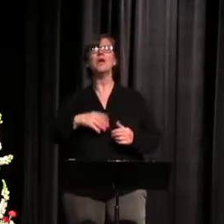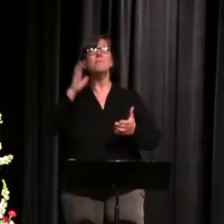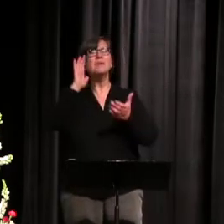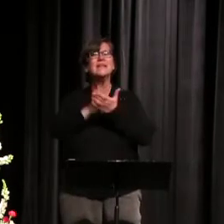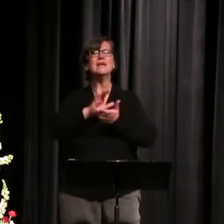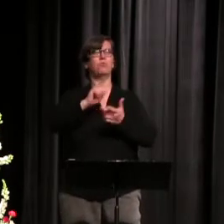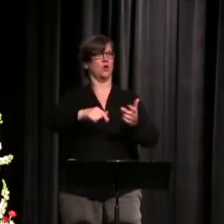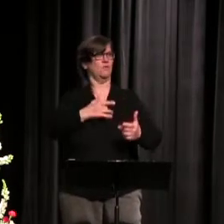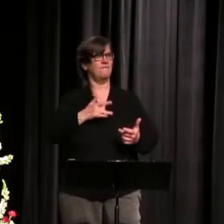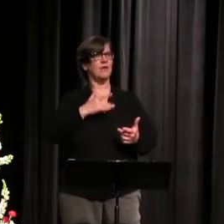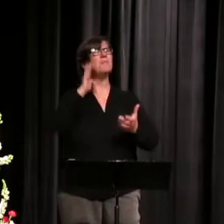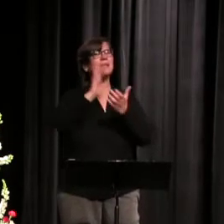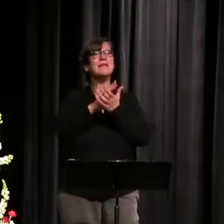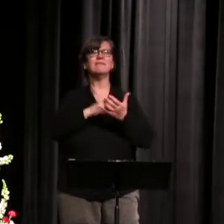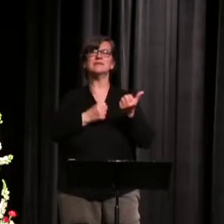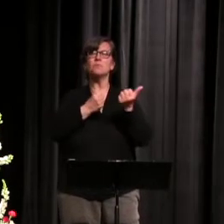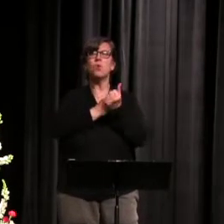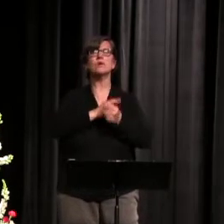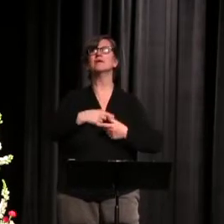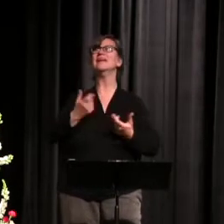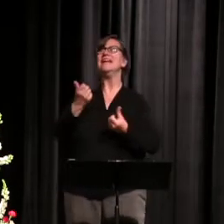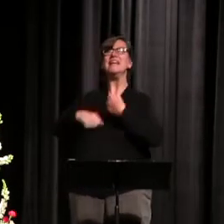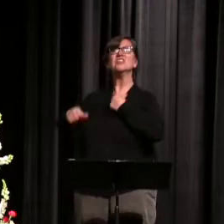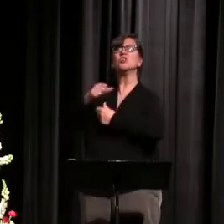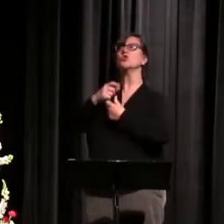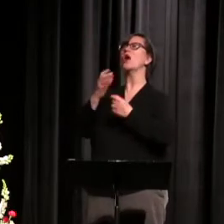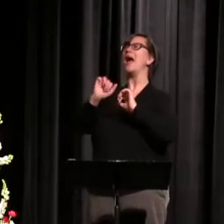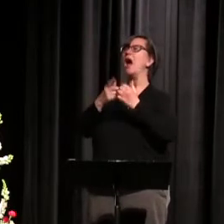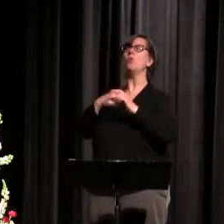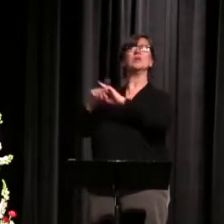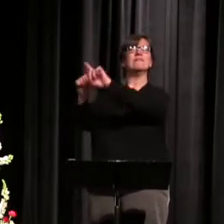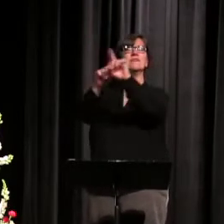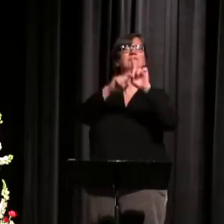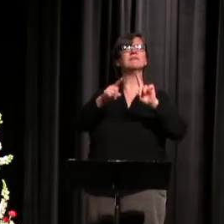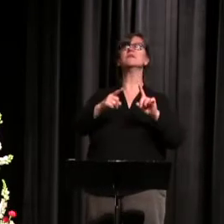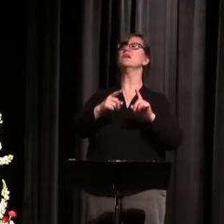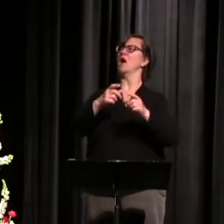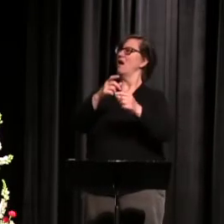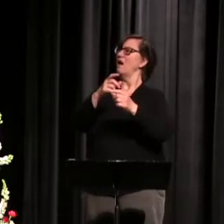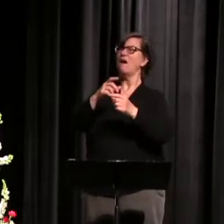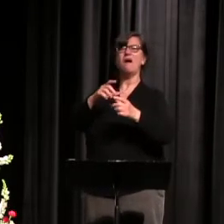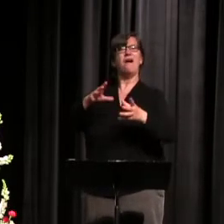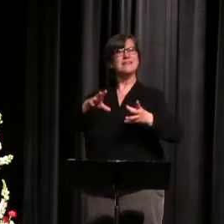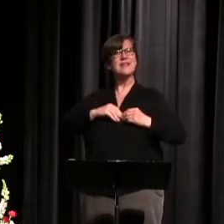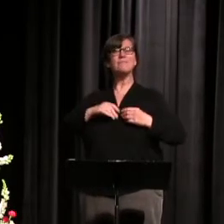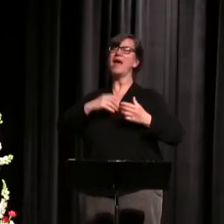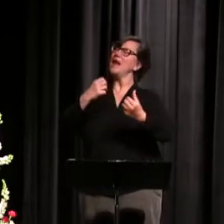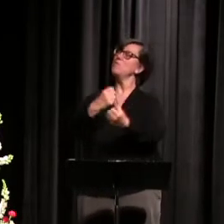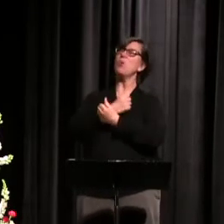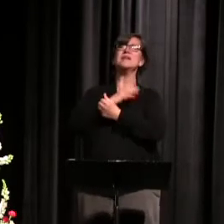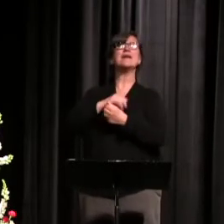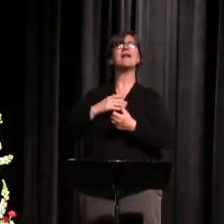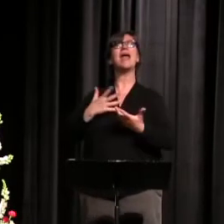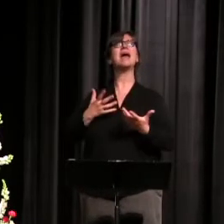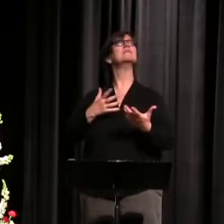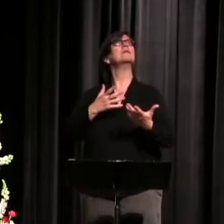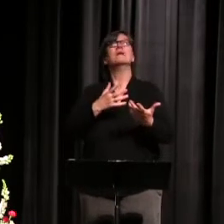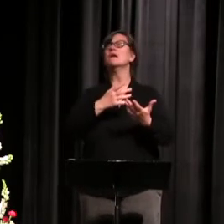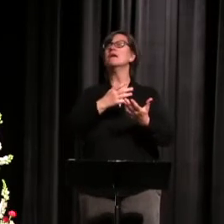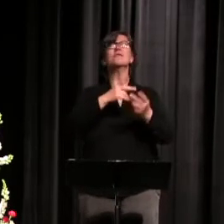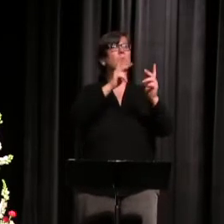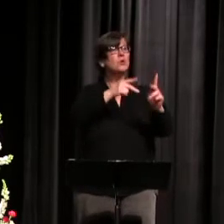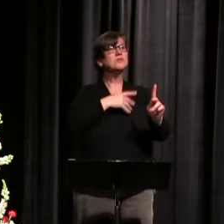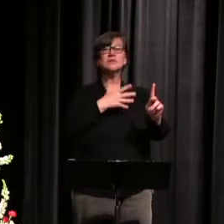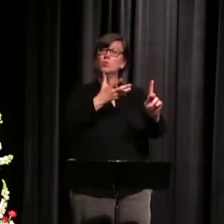each other's differences and love who you want. And trust me, if along the way someone